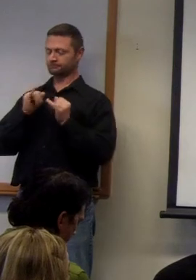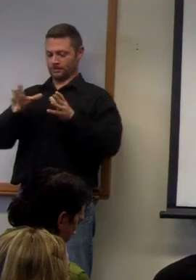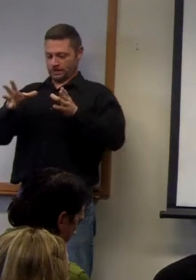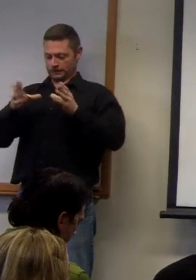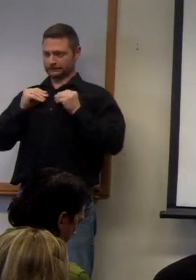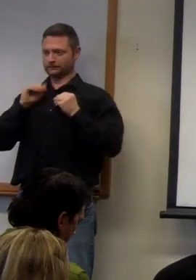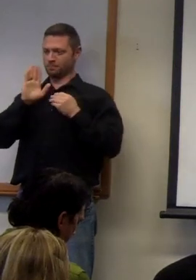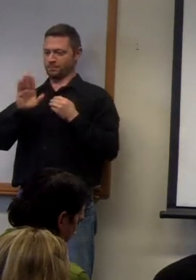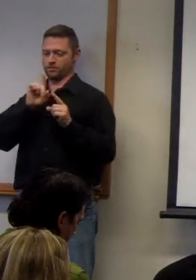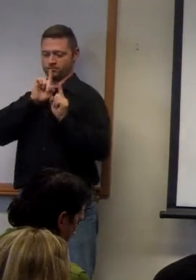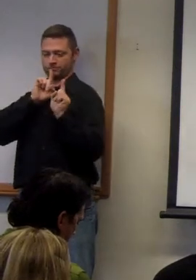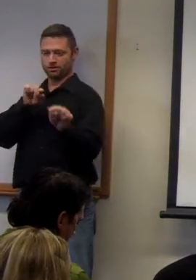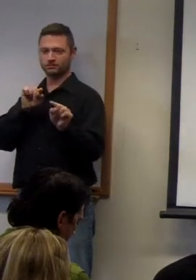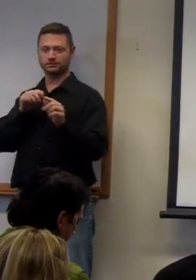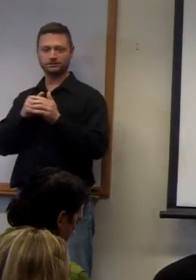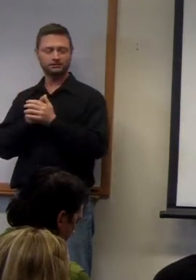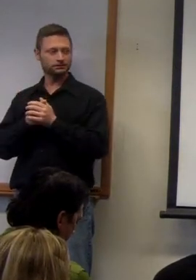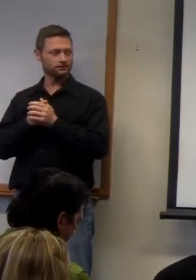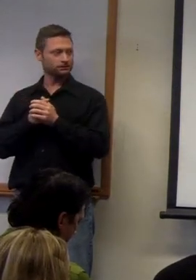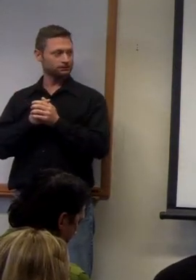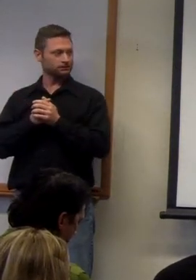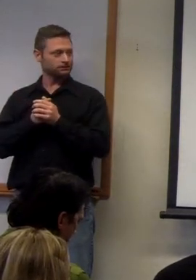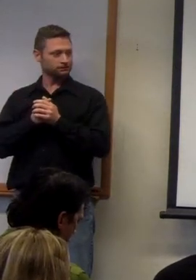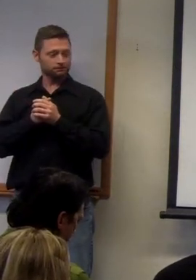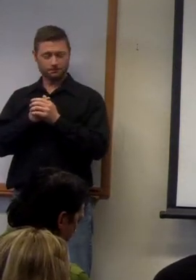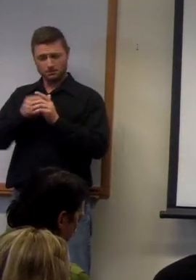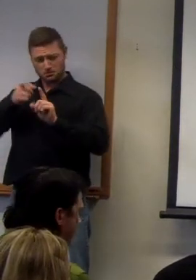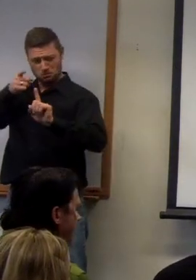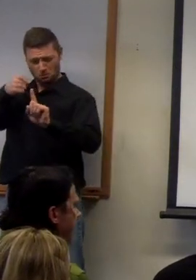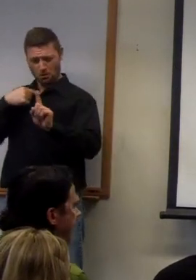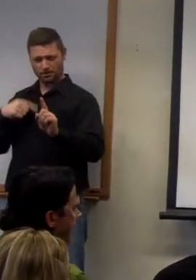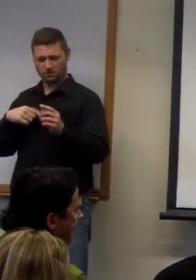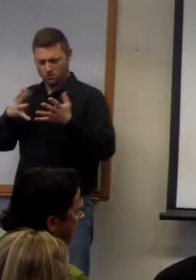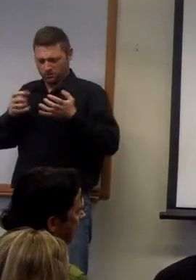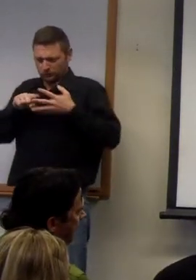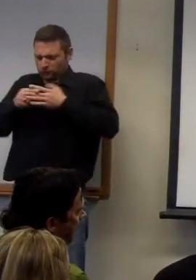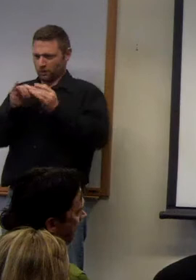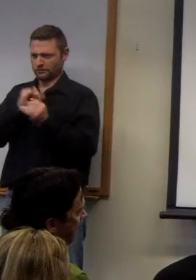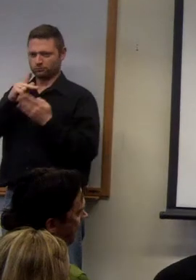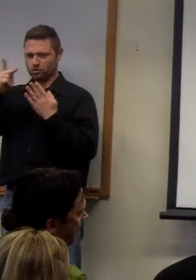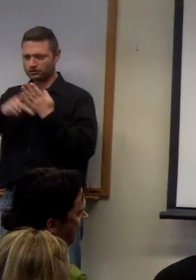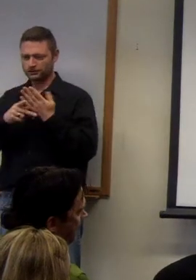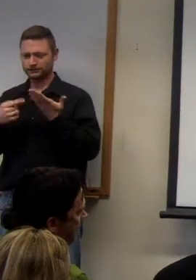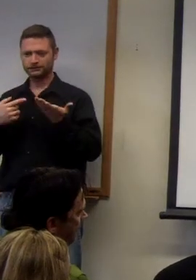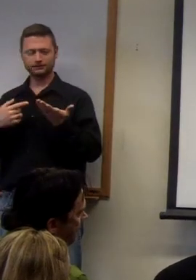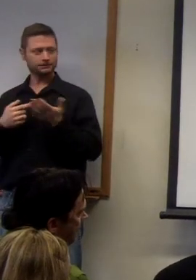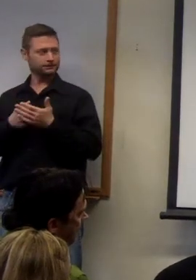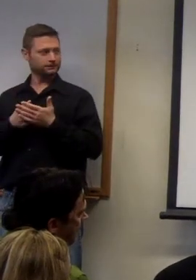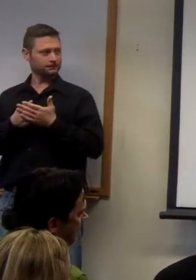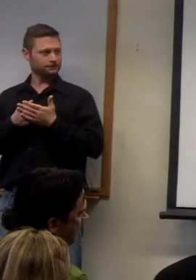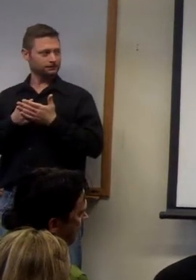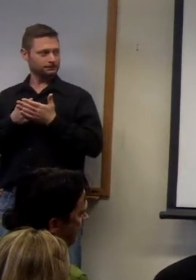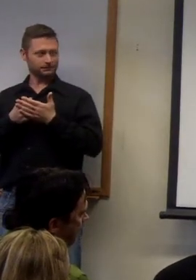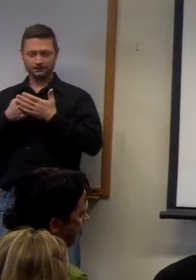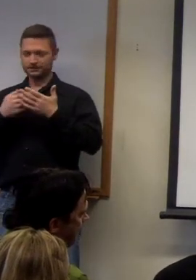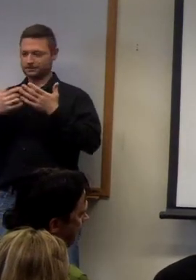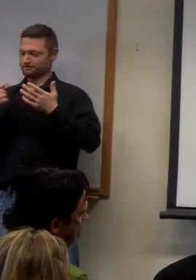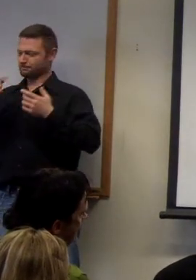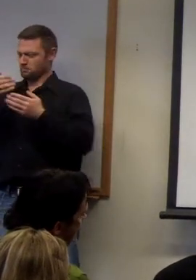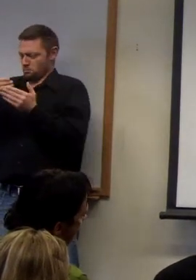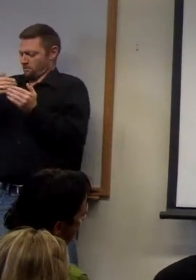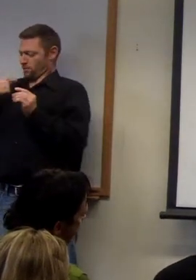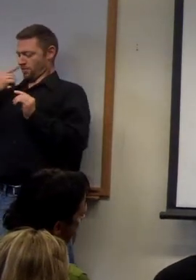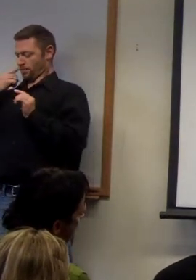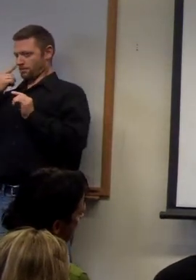of these people. And the main reason I embarked on this process in the first place is because I started, before I had the idea of an interview in